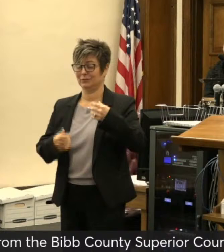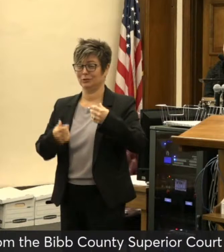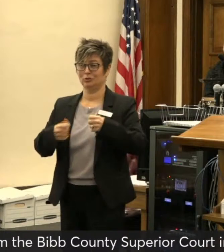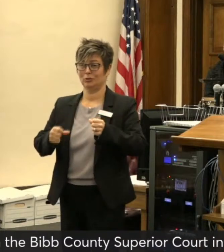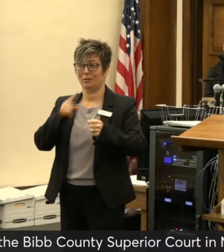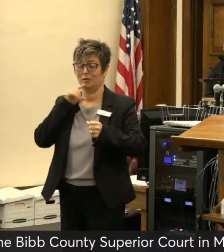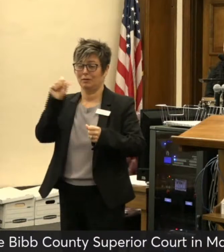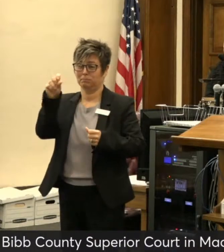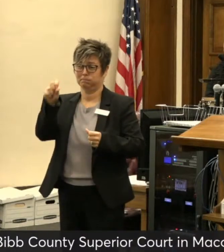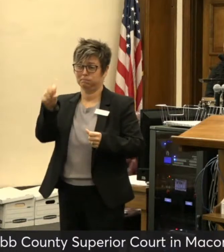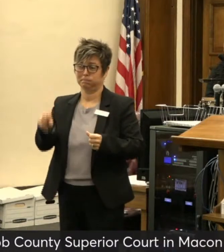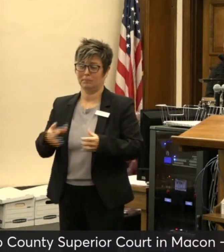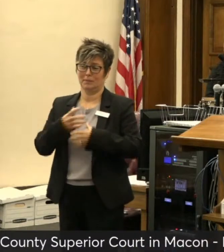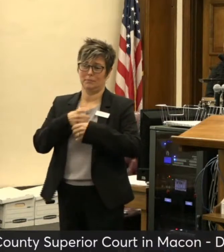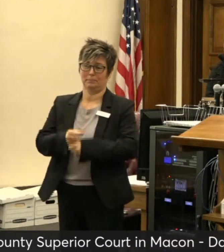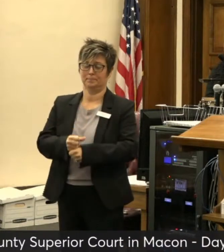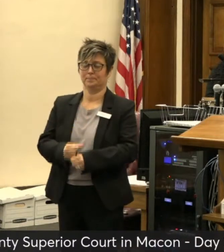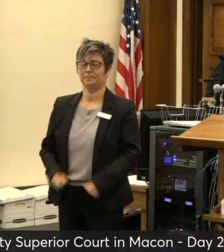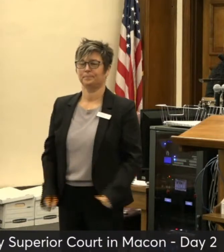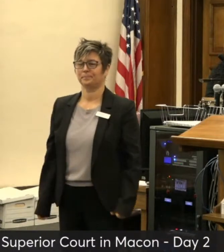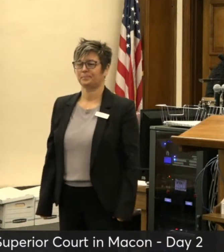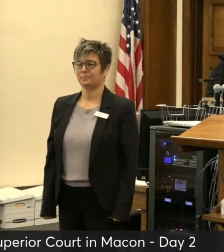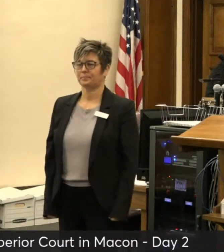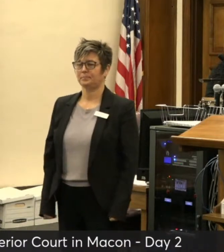it. I tried to,